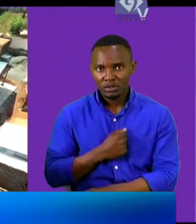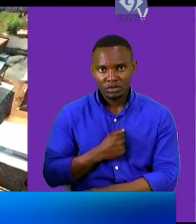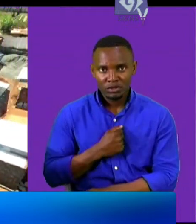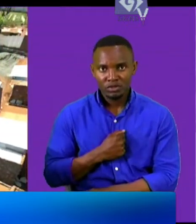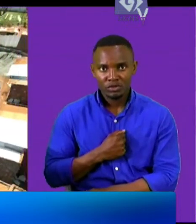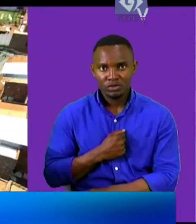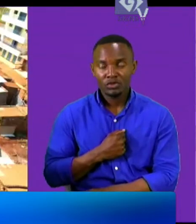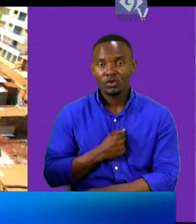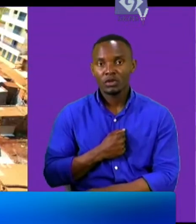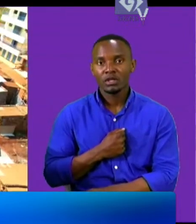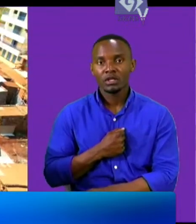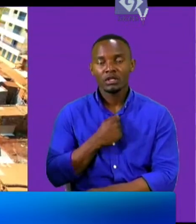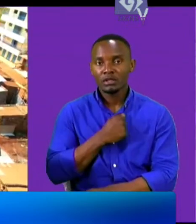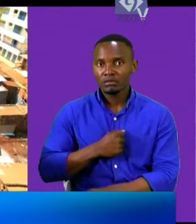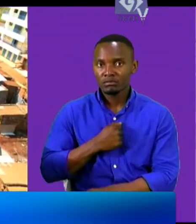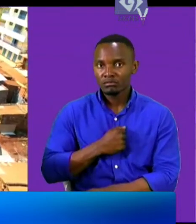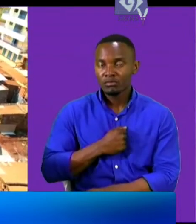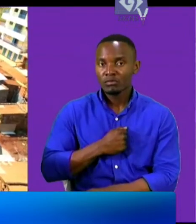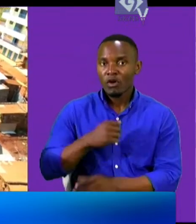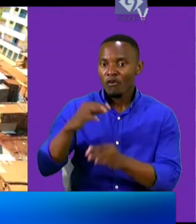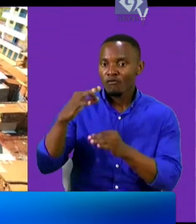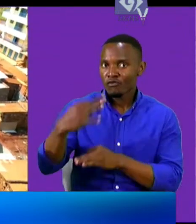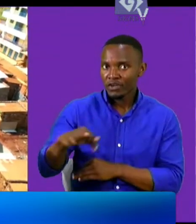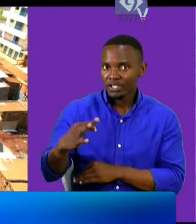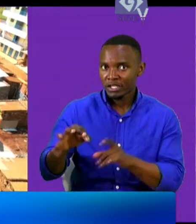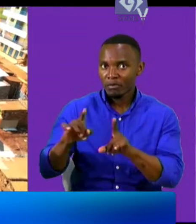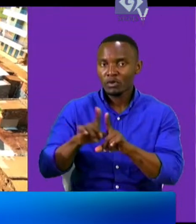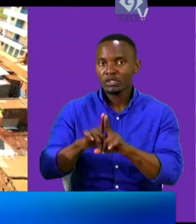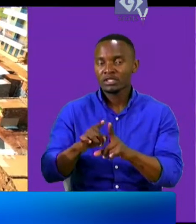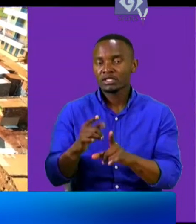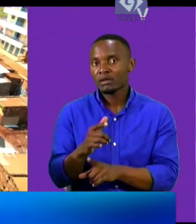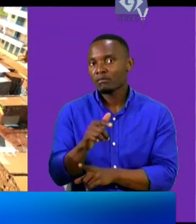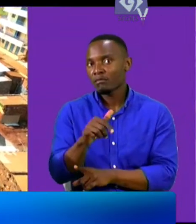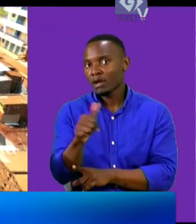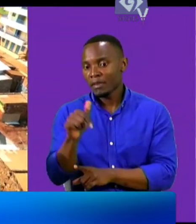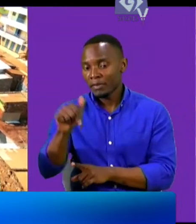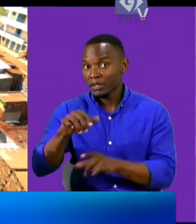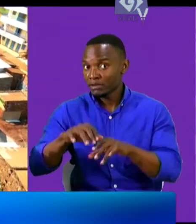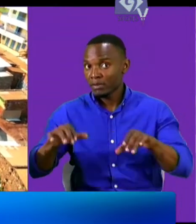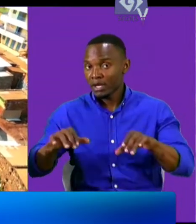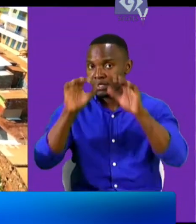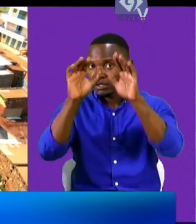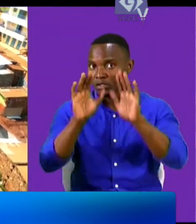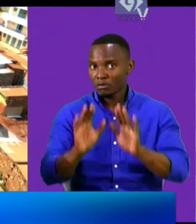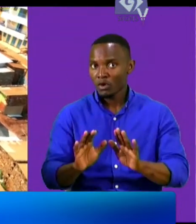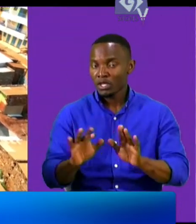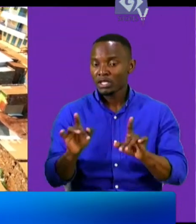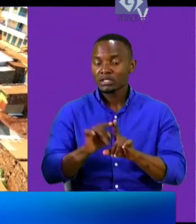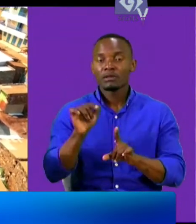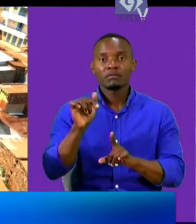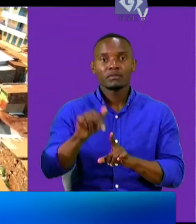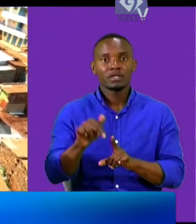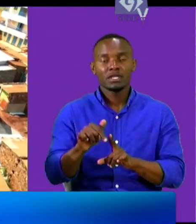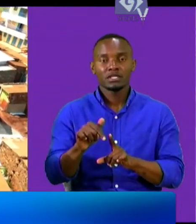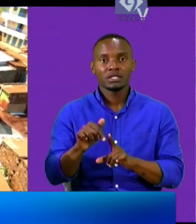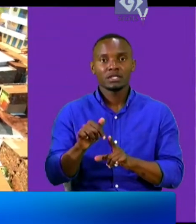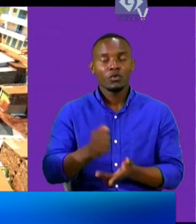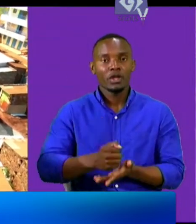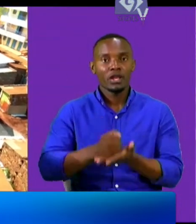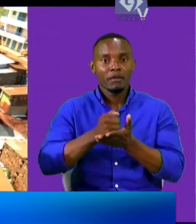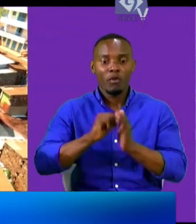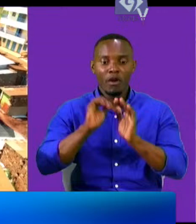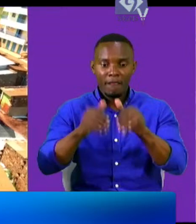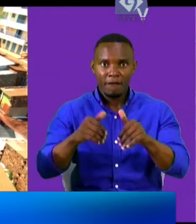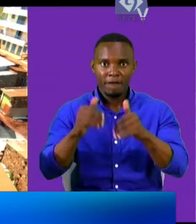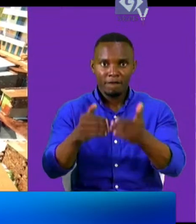remains critical to our people on this area. It's great opening to the farming community, and we believe that